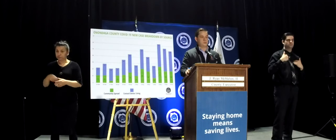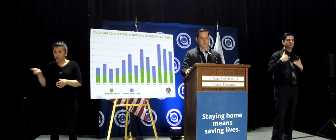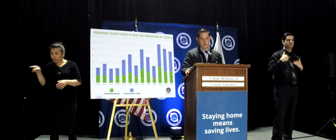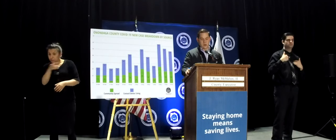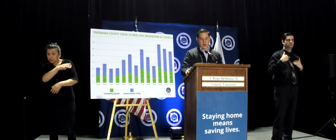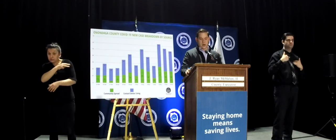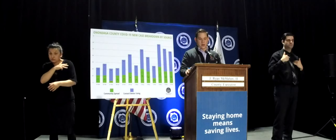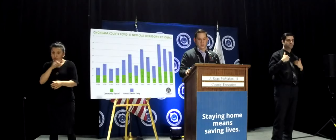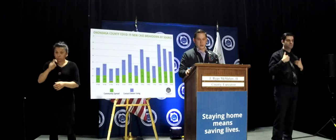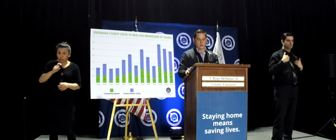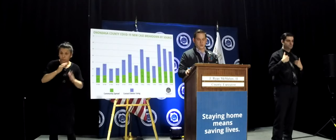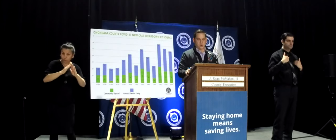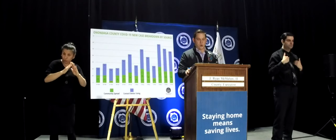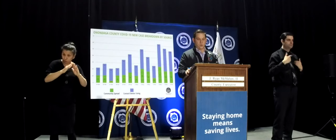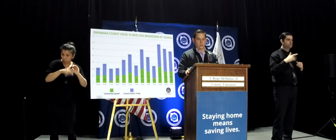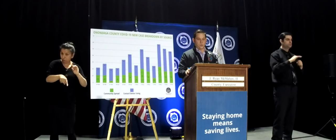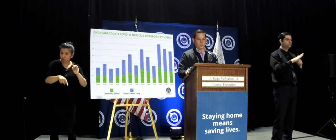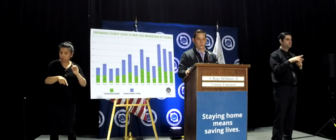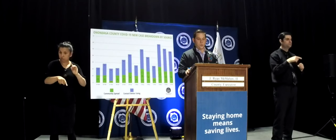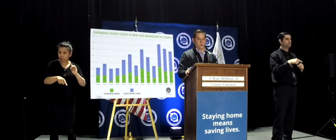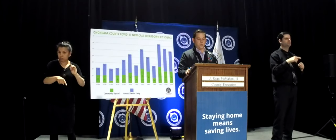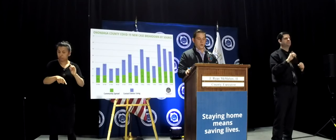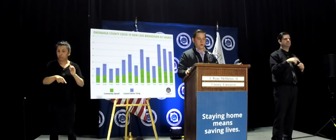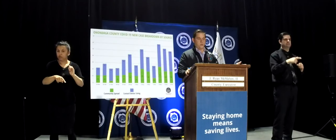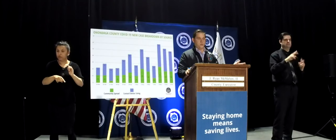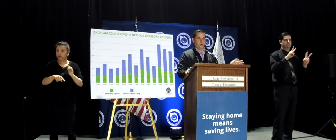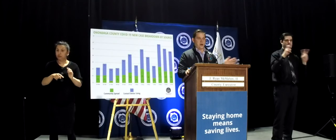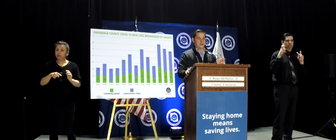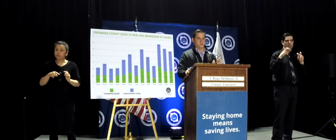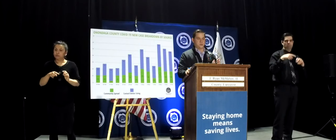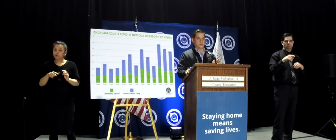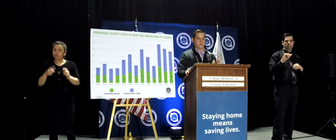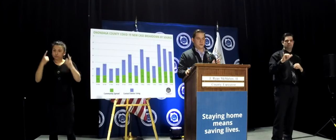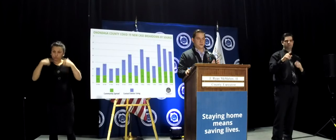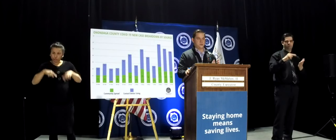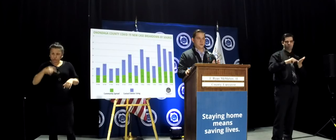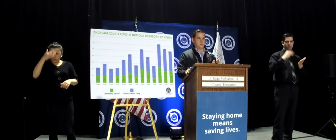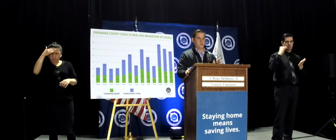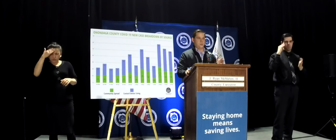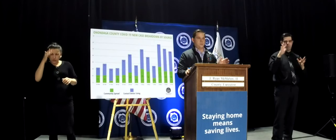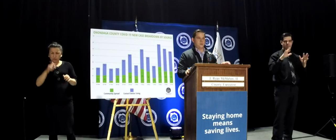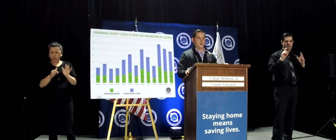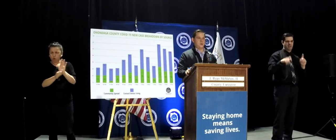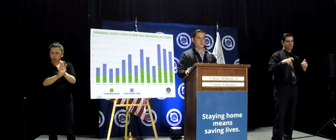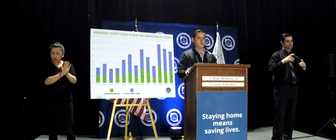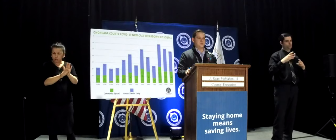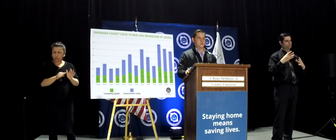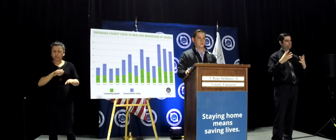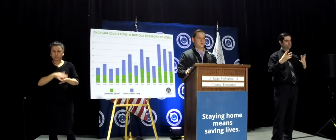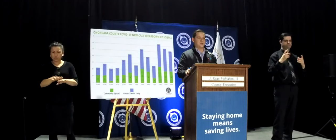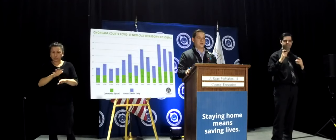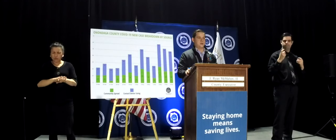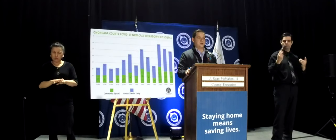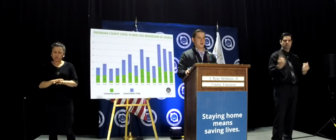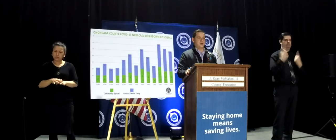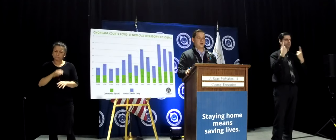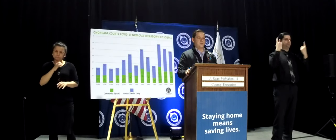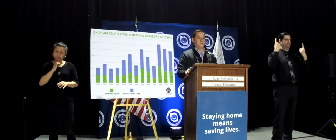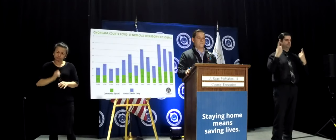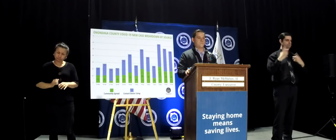conditions. And so there are going to be more hospitalizations because these folks